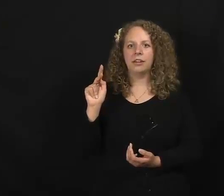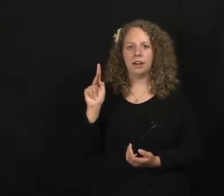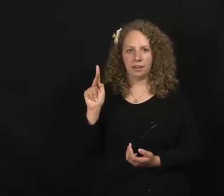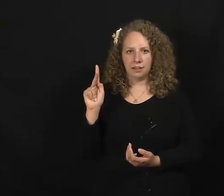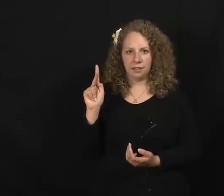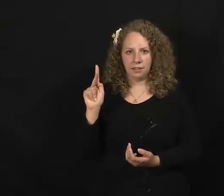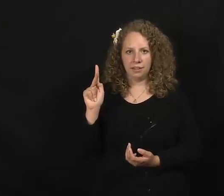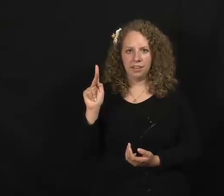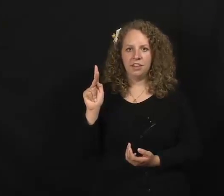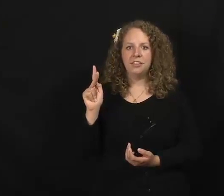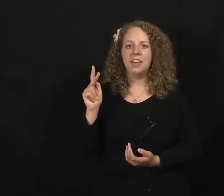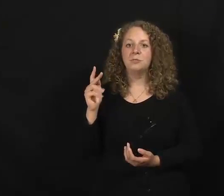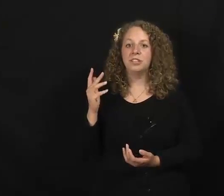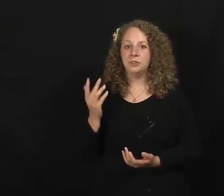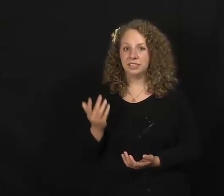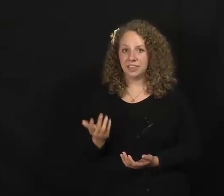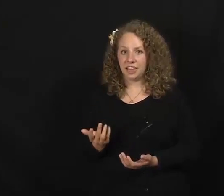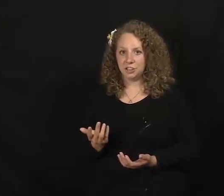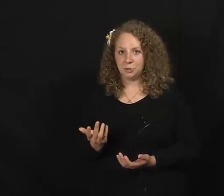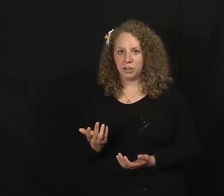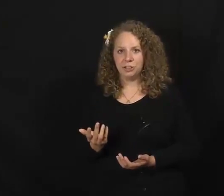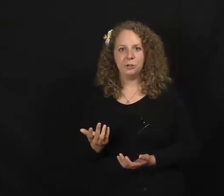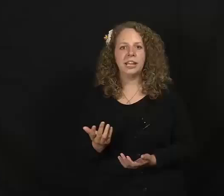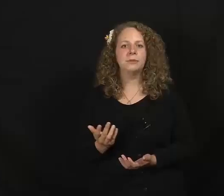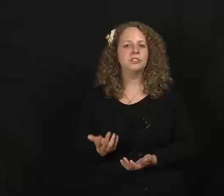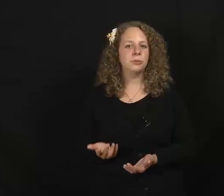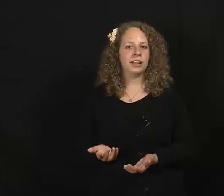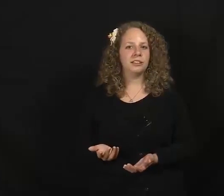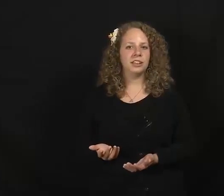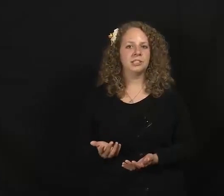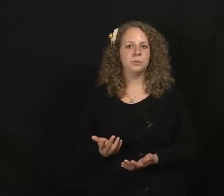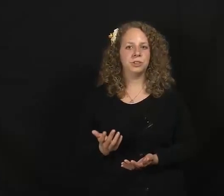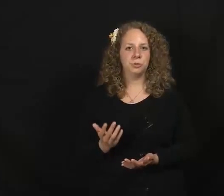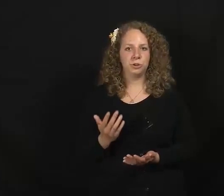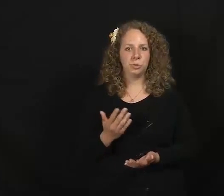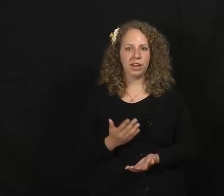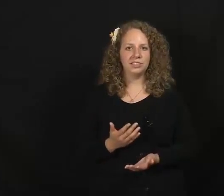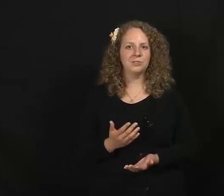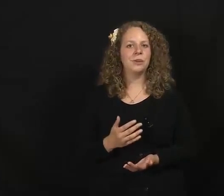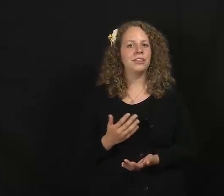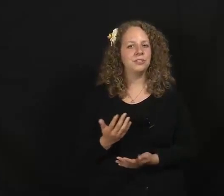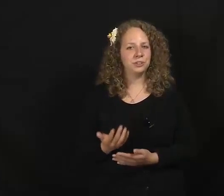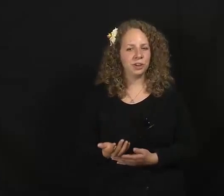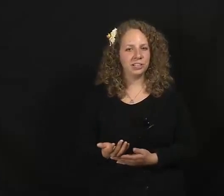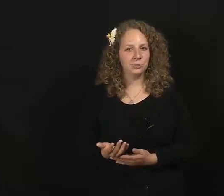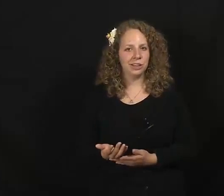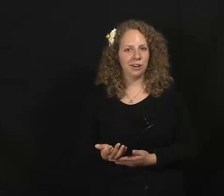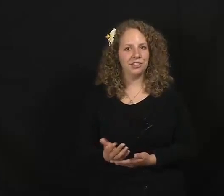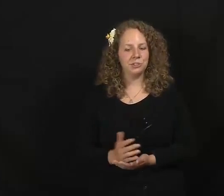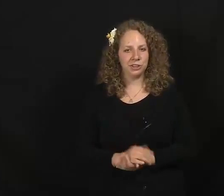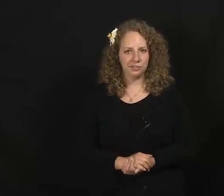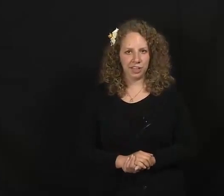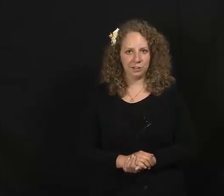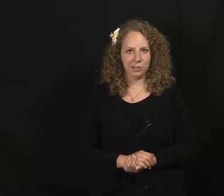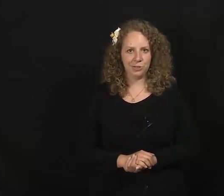ba-a-n-k. Then when you get to the end of the word, you're able to recognize what the word was rather than trying to recall the string of letters you